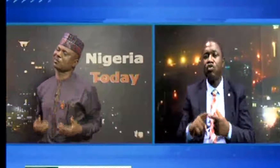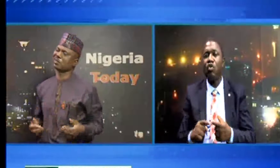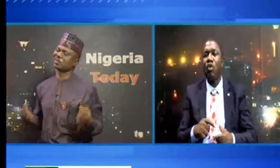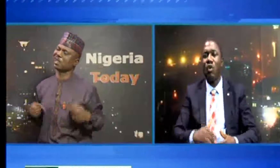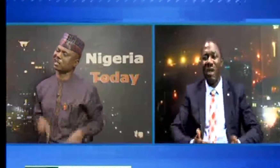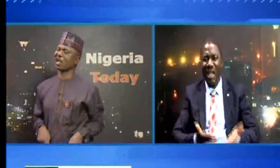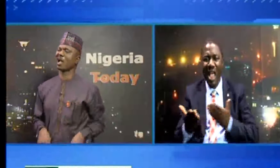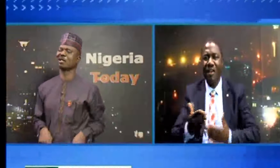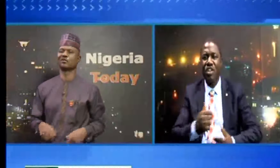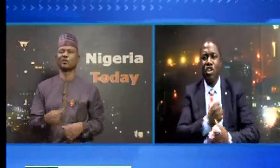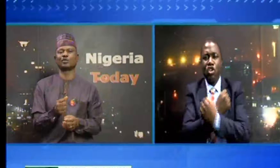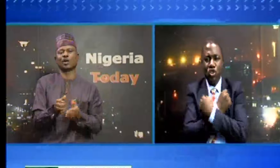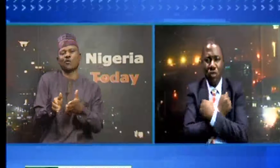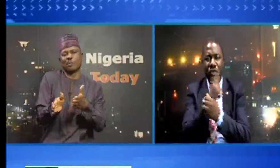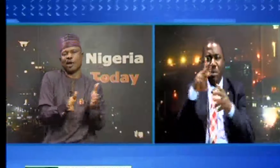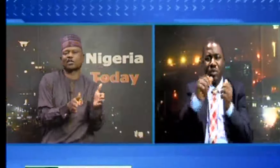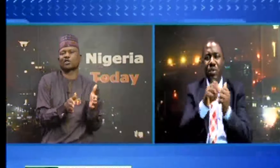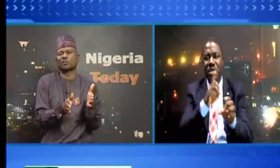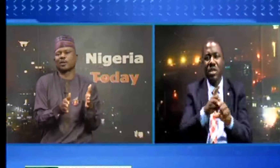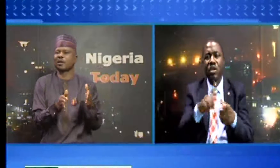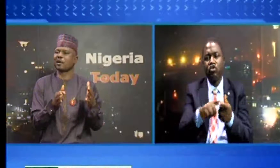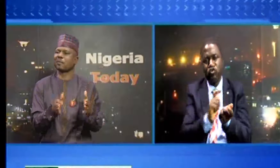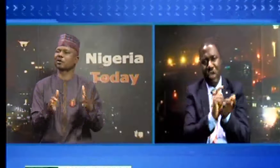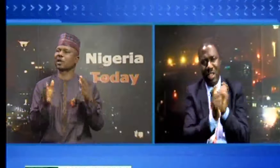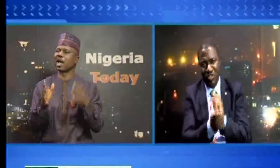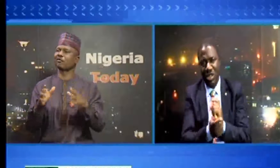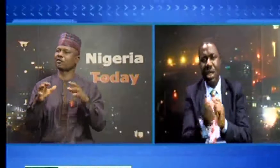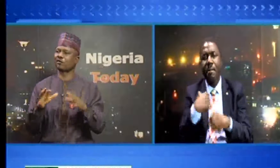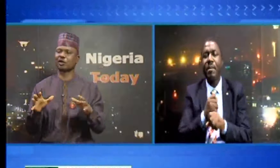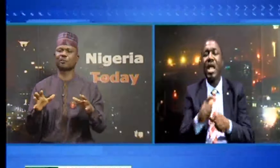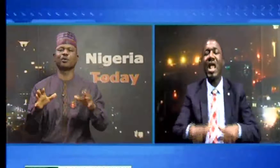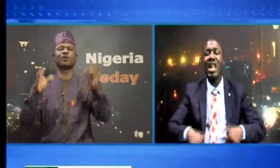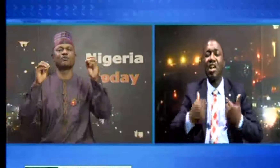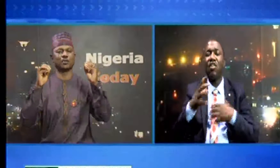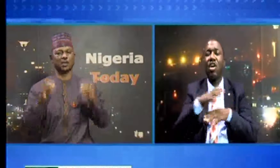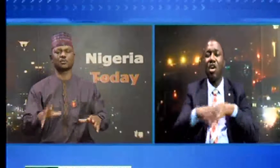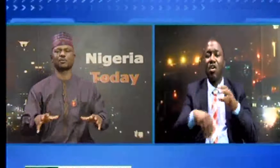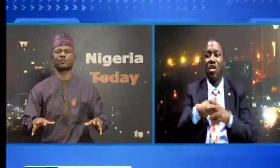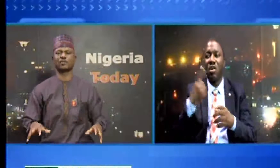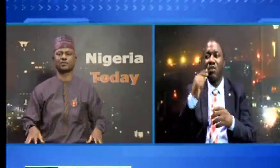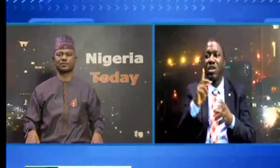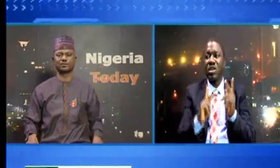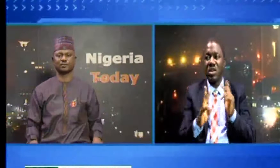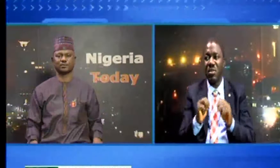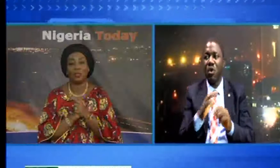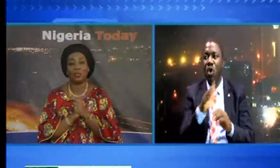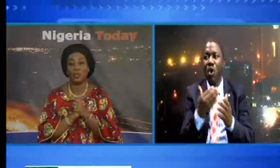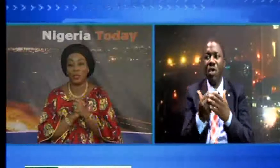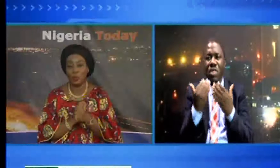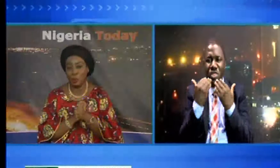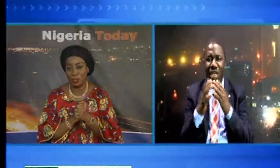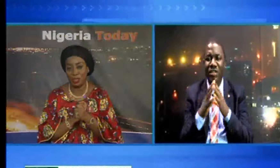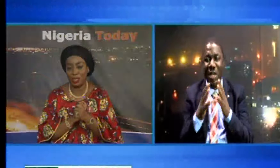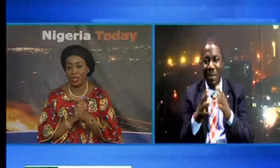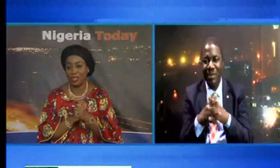with disabilities at heart to make sure you make adjustment and make life comfortable for the less privileged. Thank you